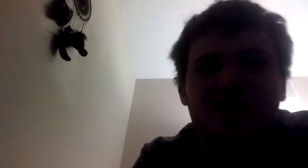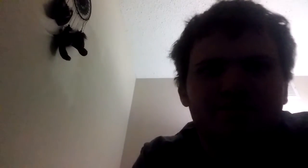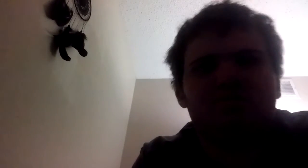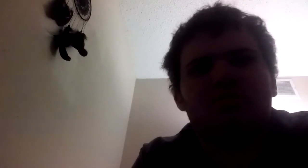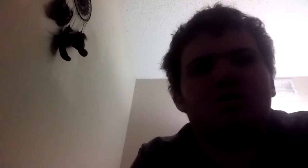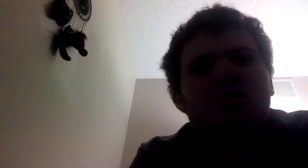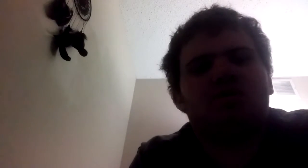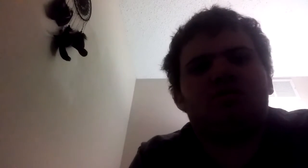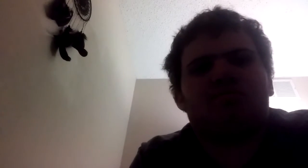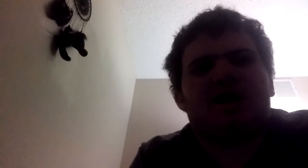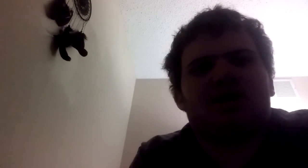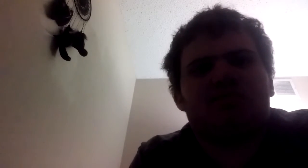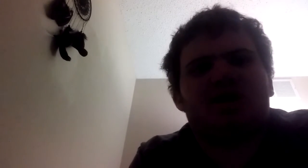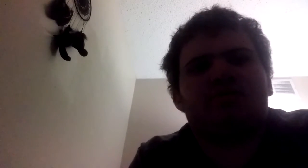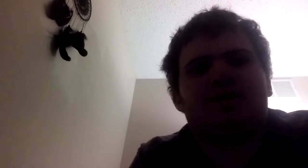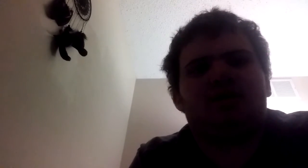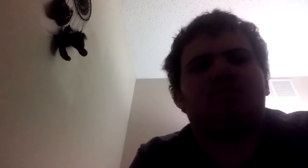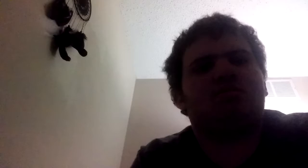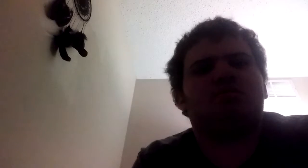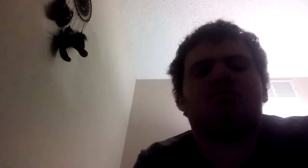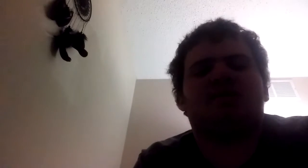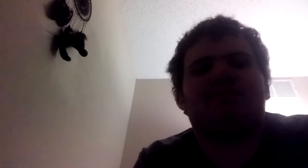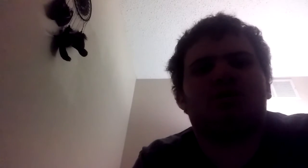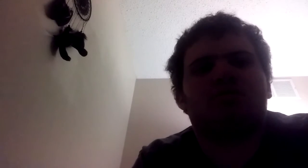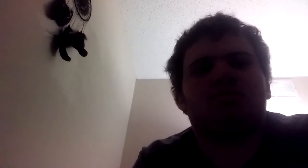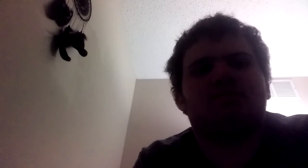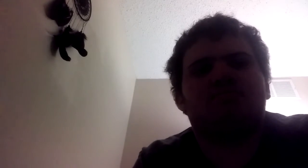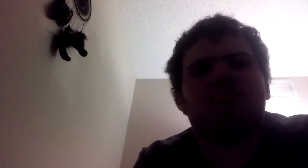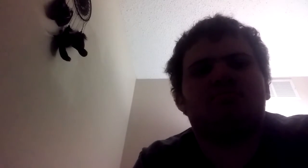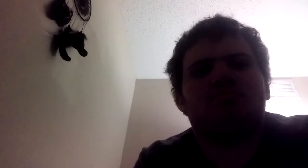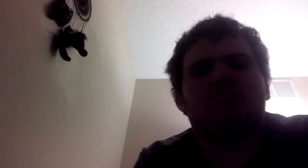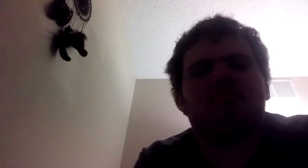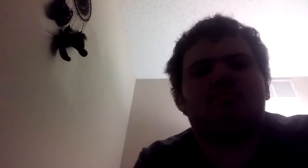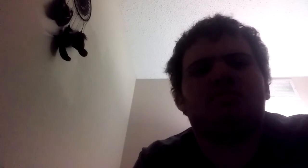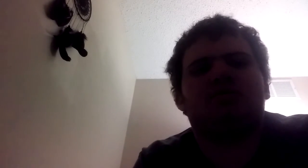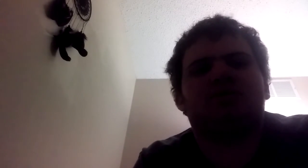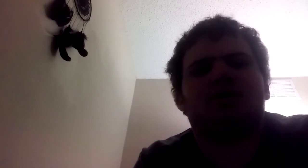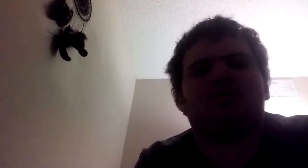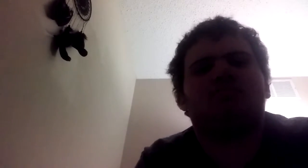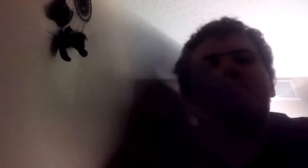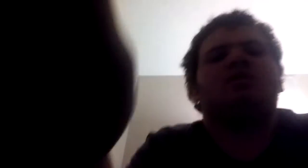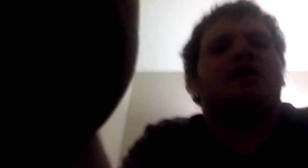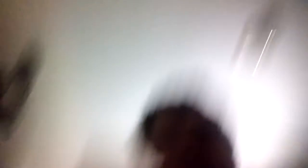yet. My OC, Cyber Knuckles. I know what you're thinking. How